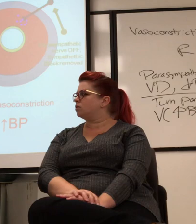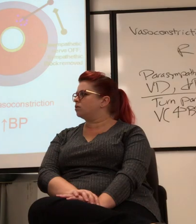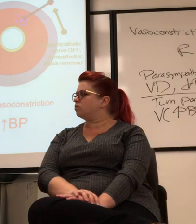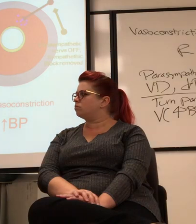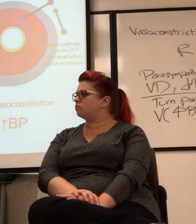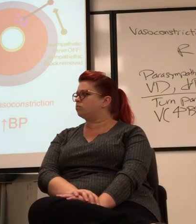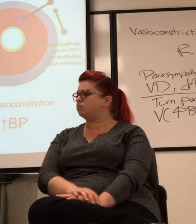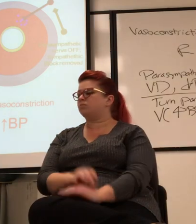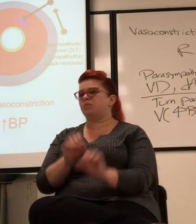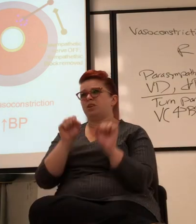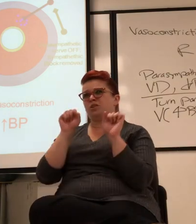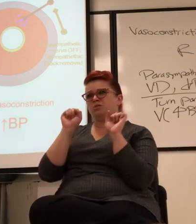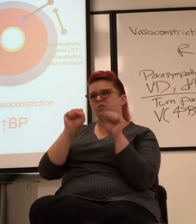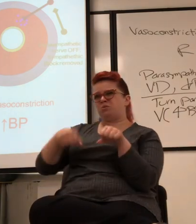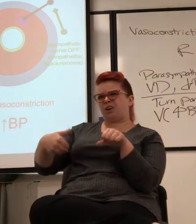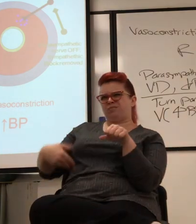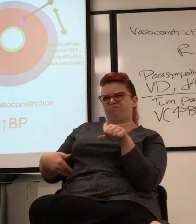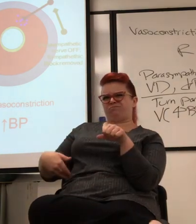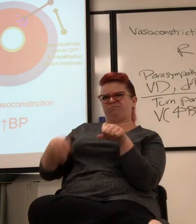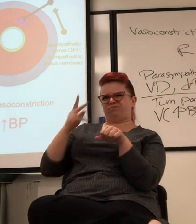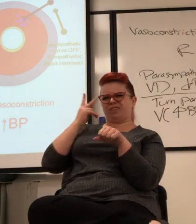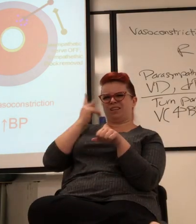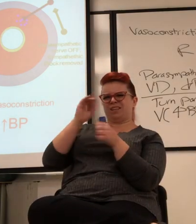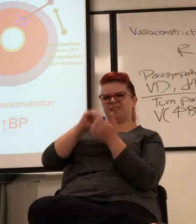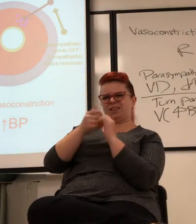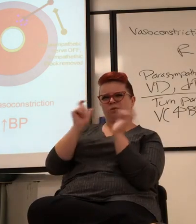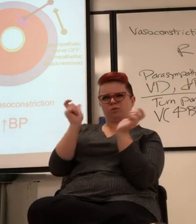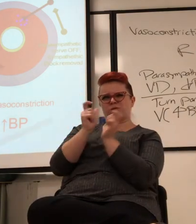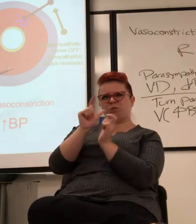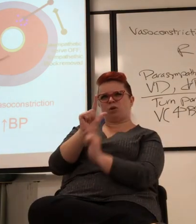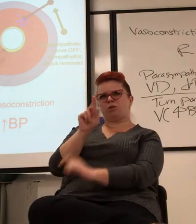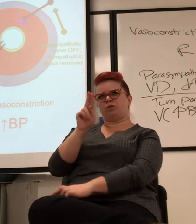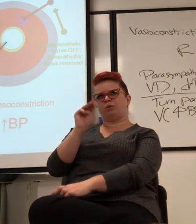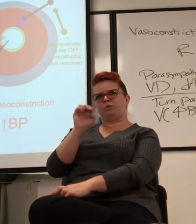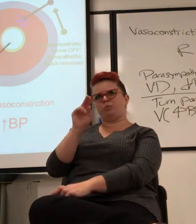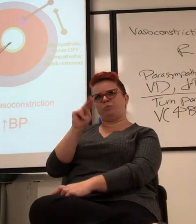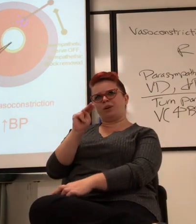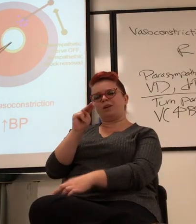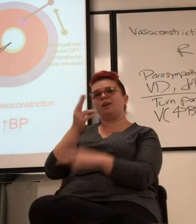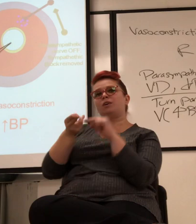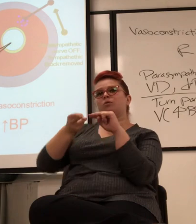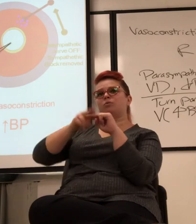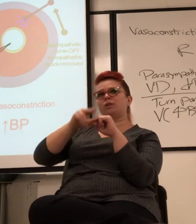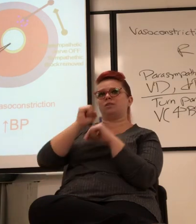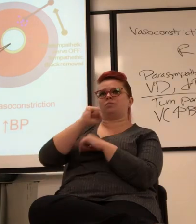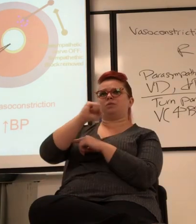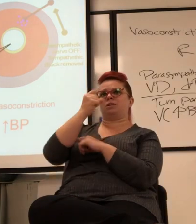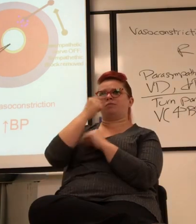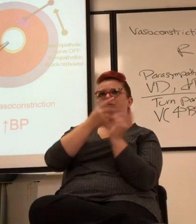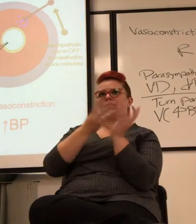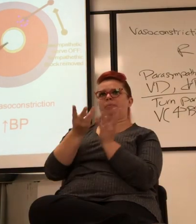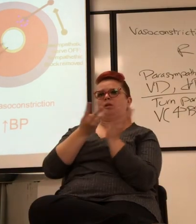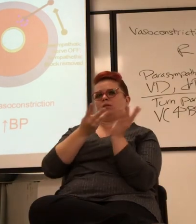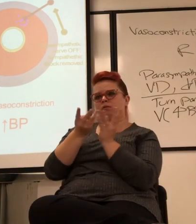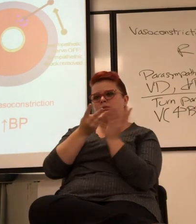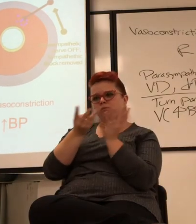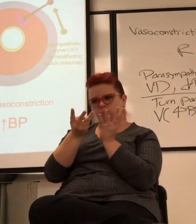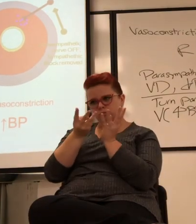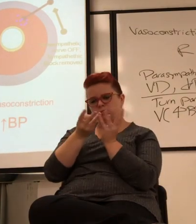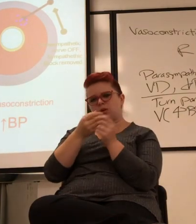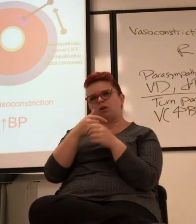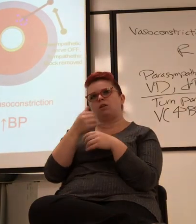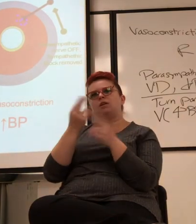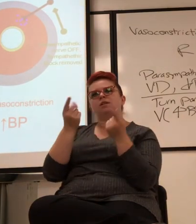So can you intuitively see how a smaller lumen size increases the resistance for blood to flow? Now this is happening